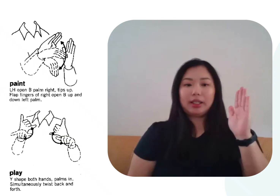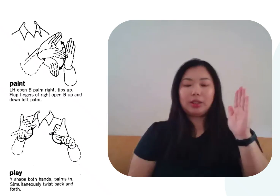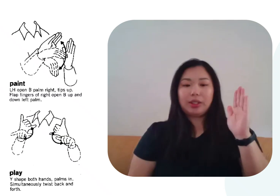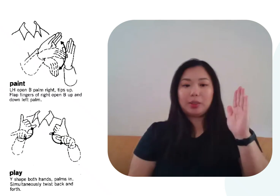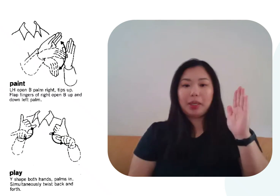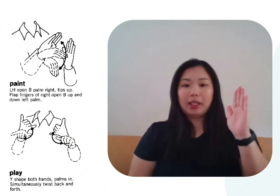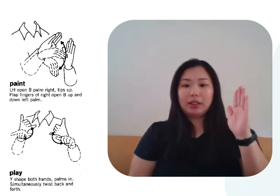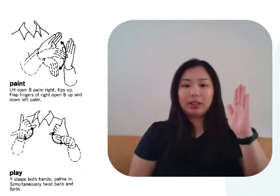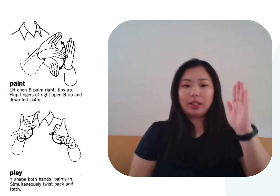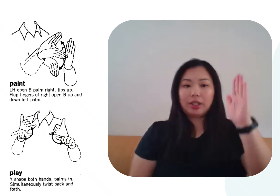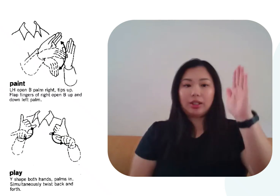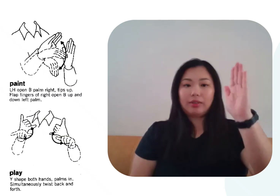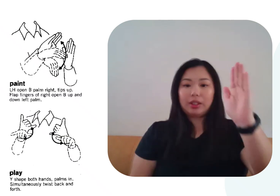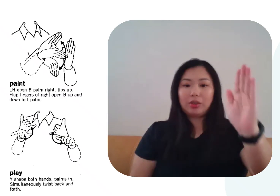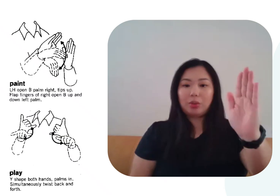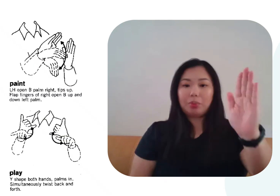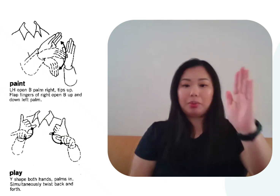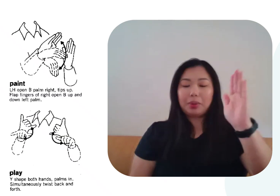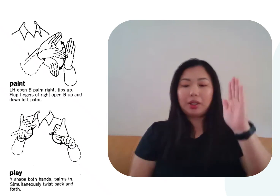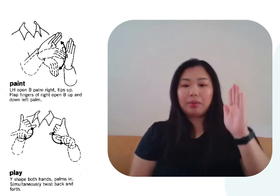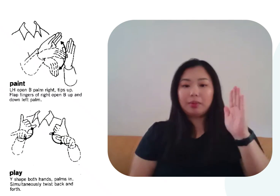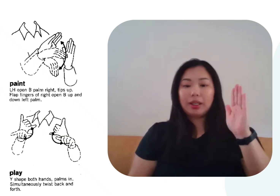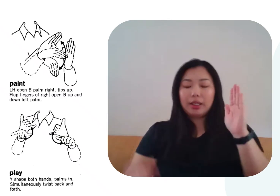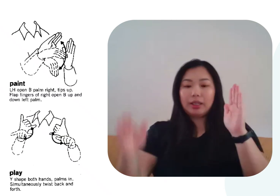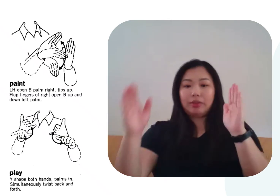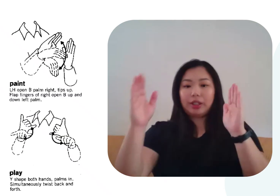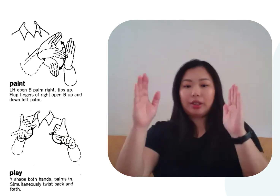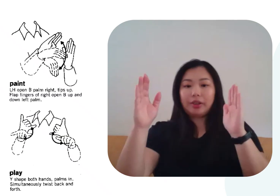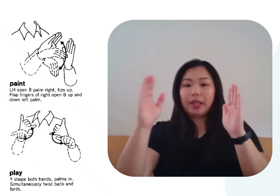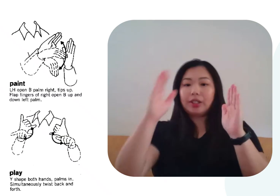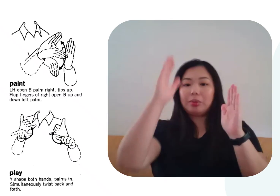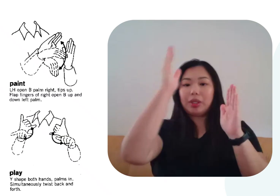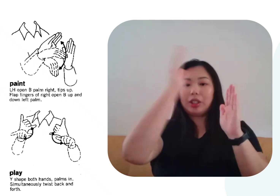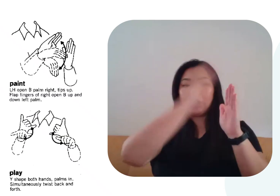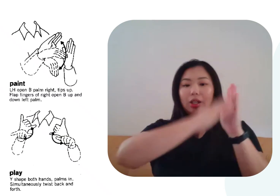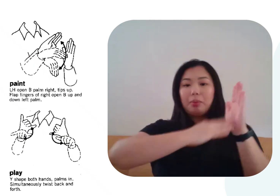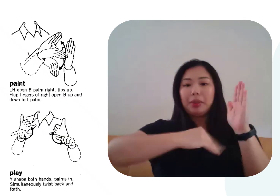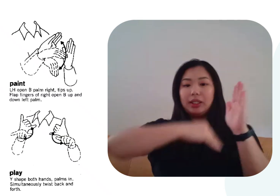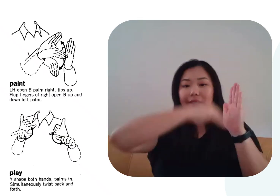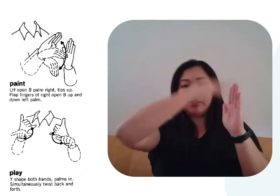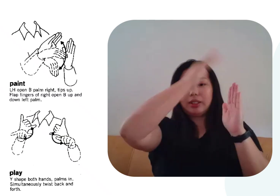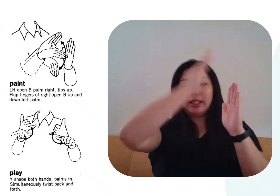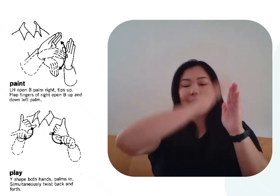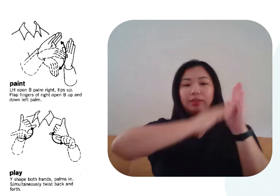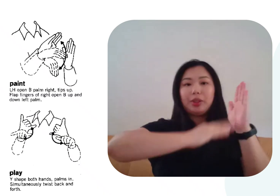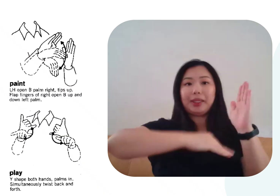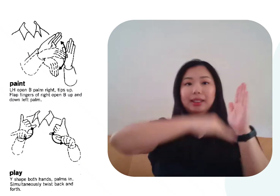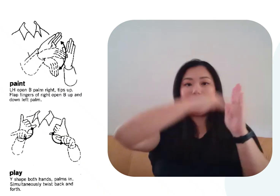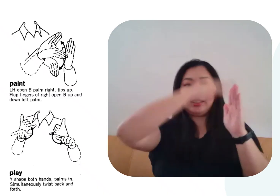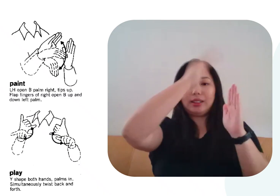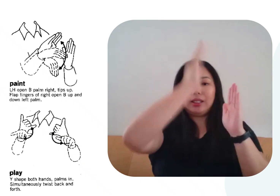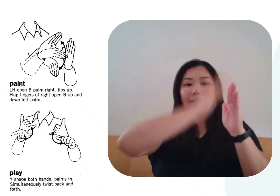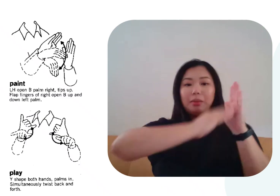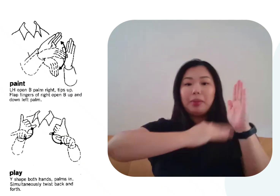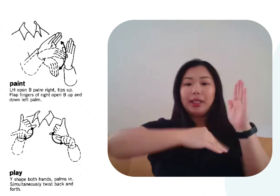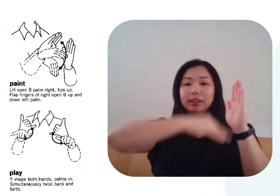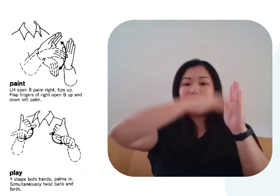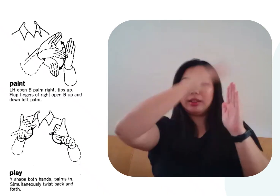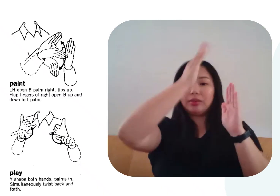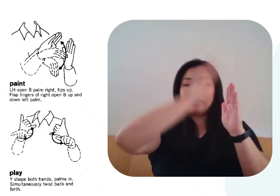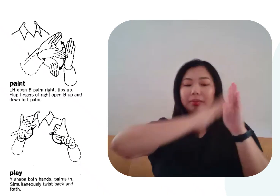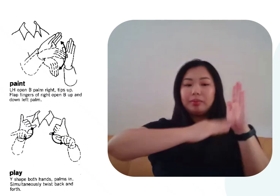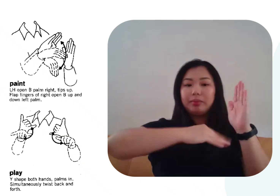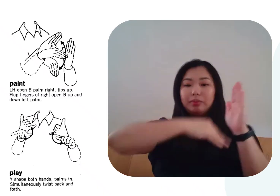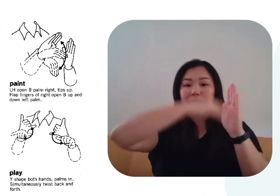The next word is paint. Again, you have an open palm, and with your other hand, you brush up and down as if you're painting.